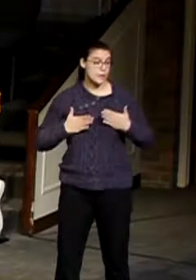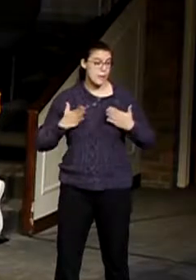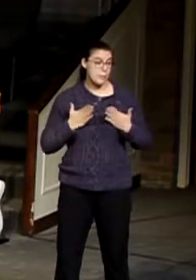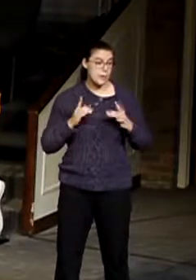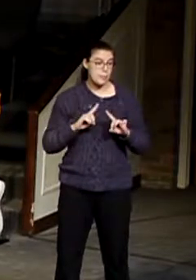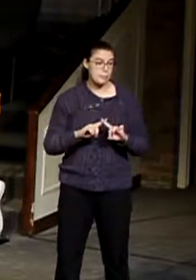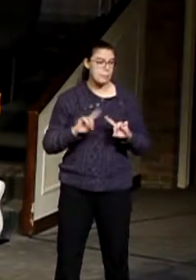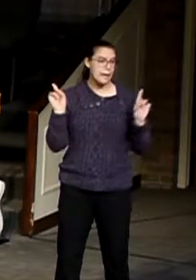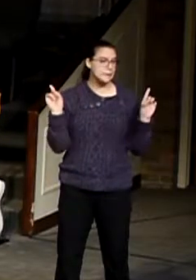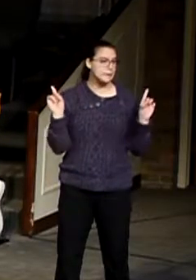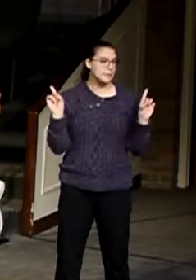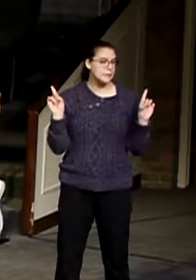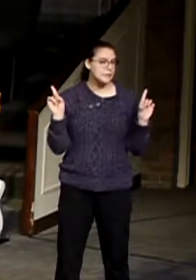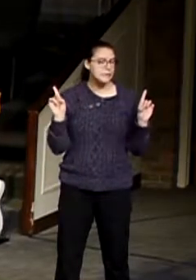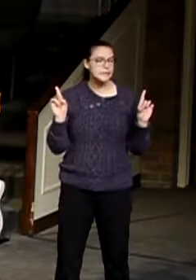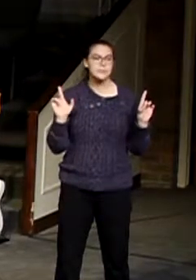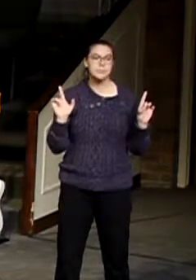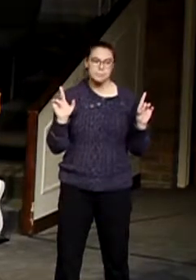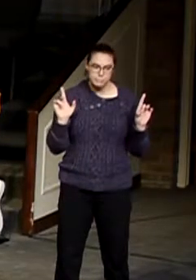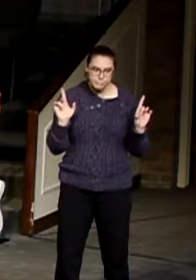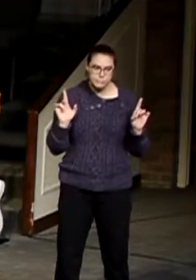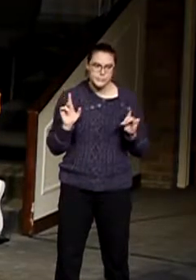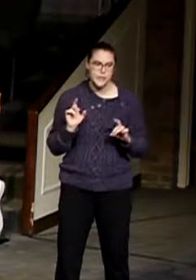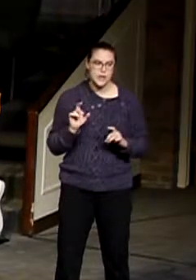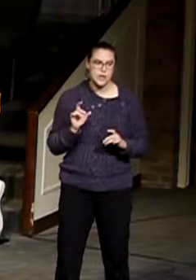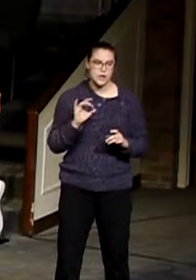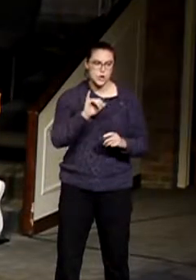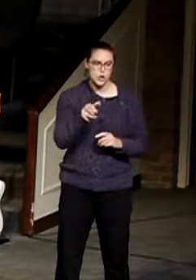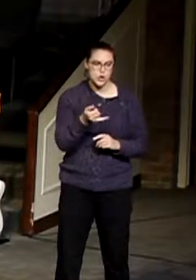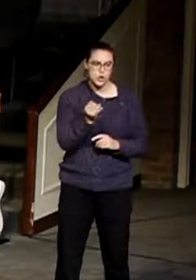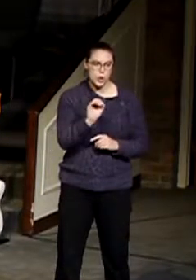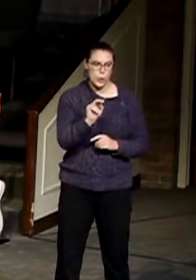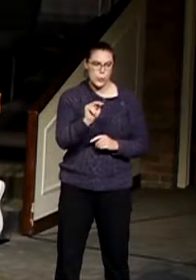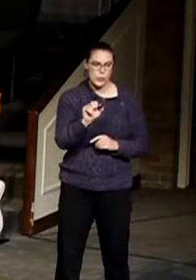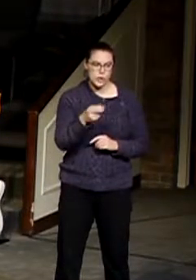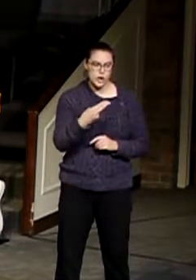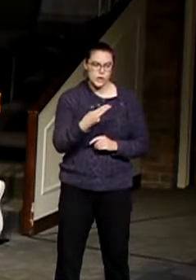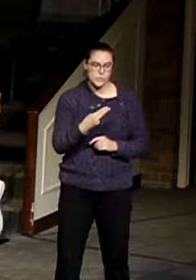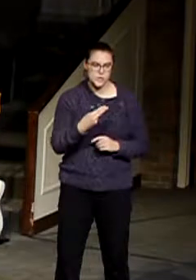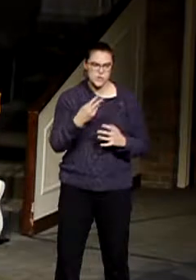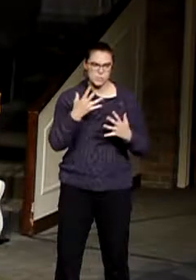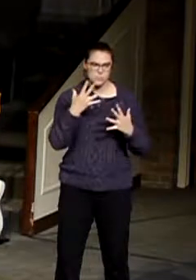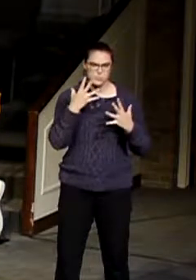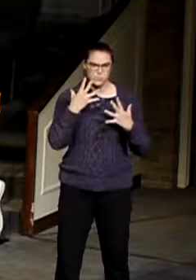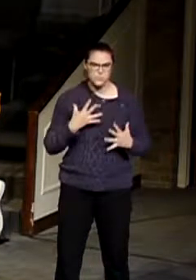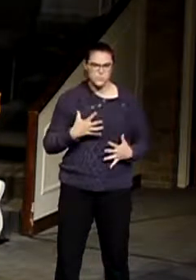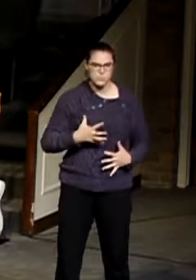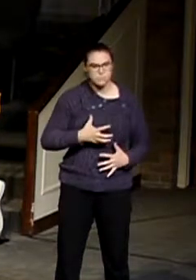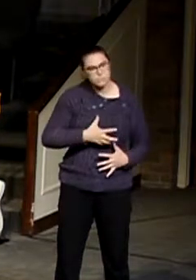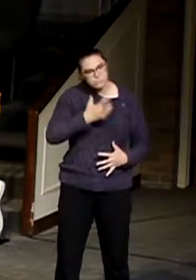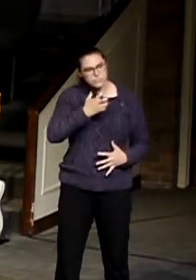But it displeased Jonah exceedingly. What?